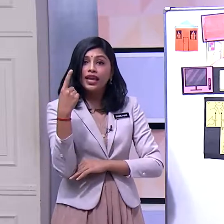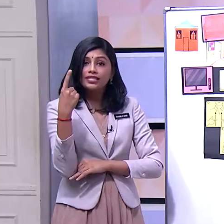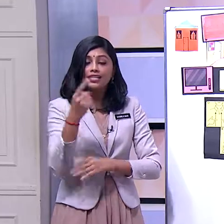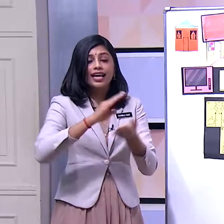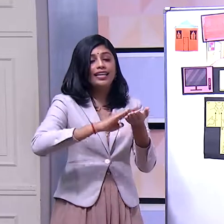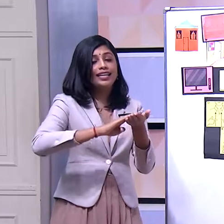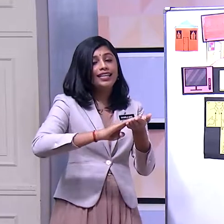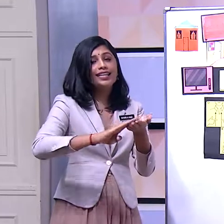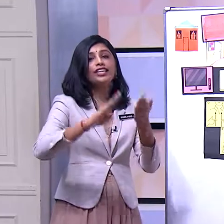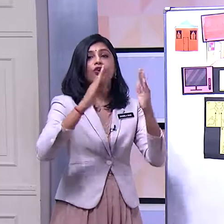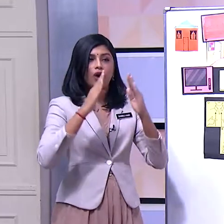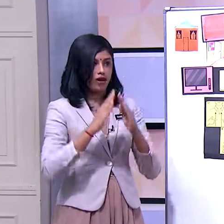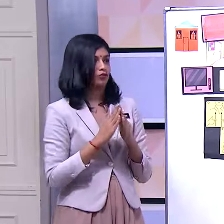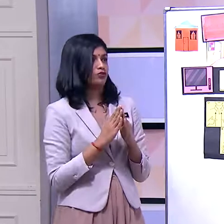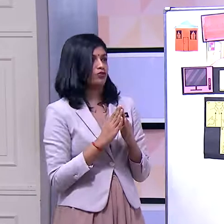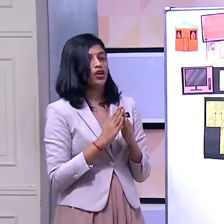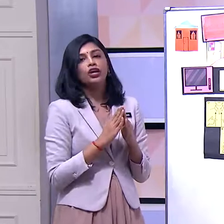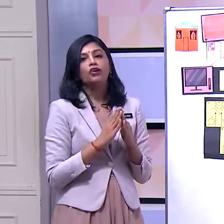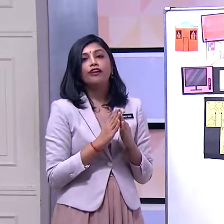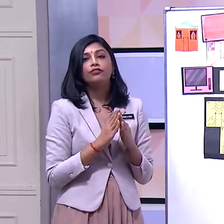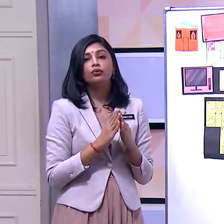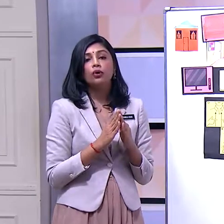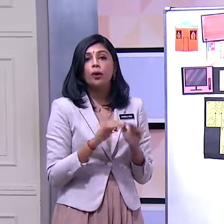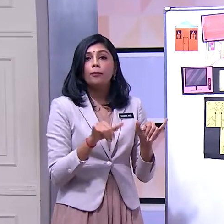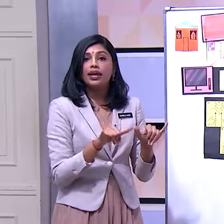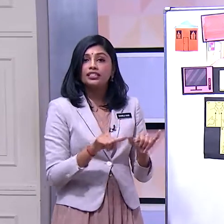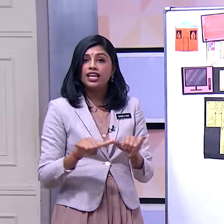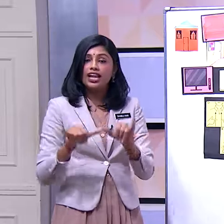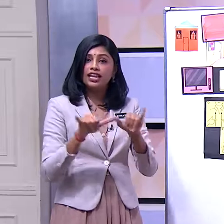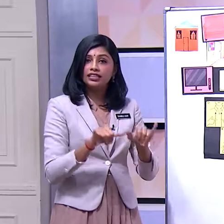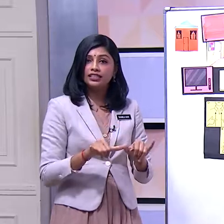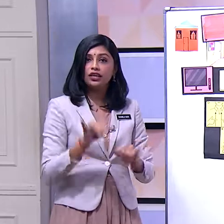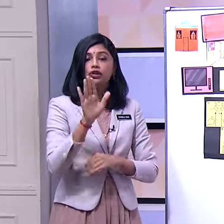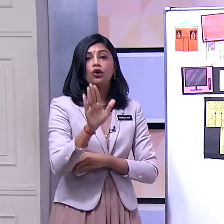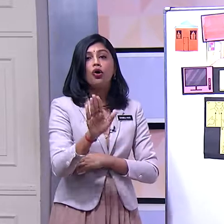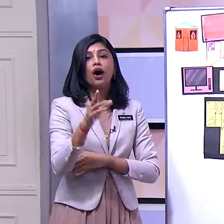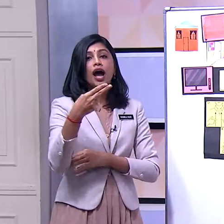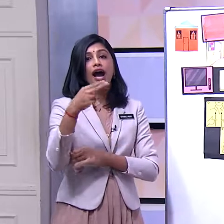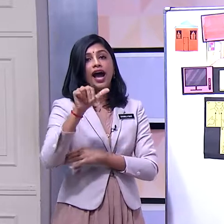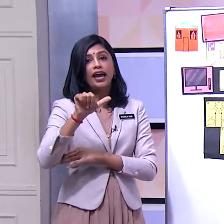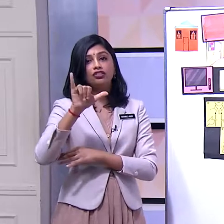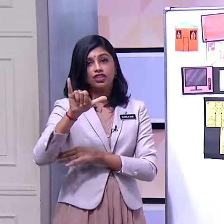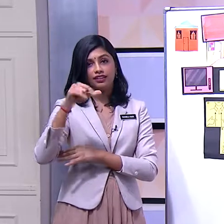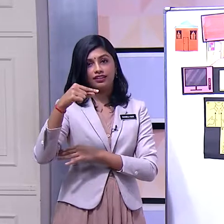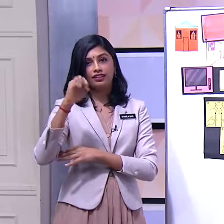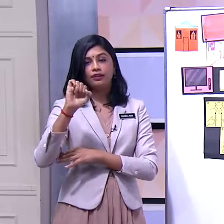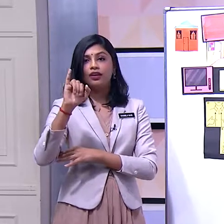always clean your house. Mm. You have to maintain your hygiene.